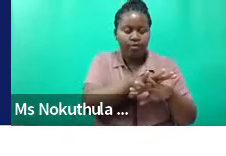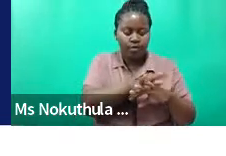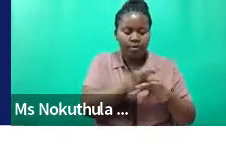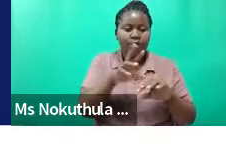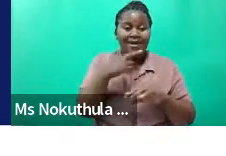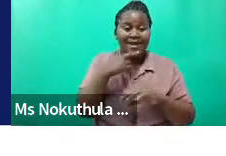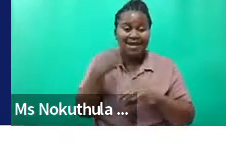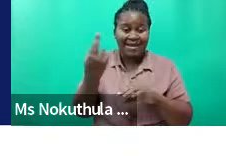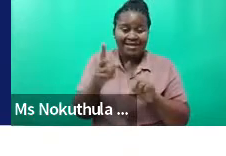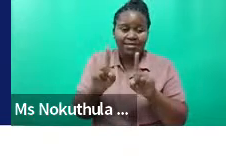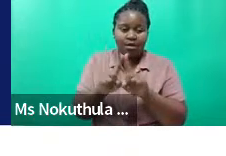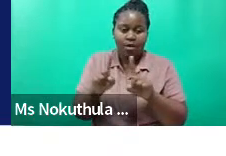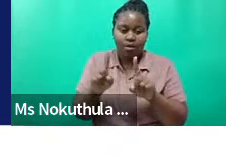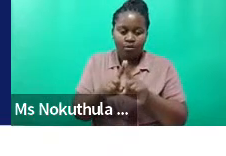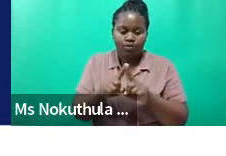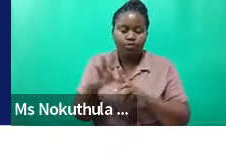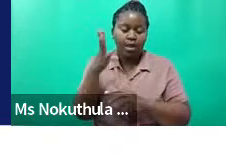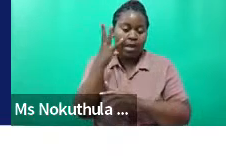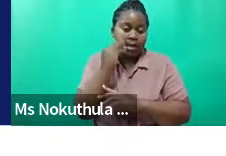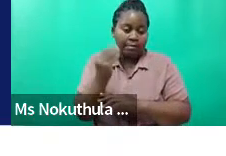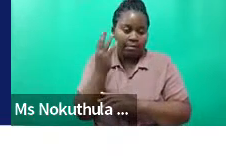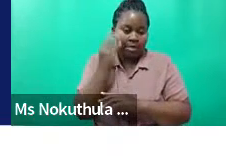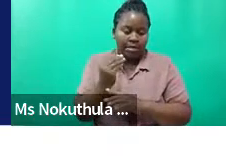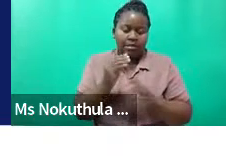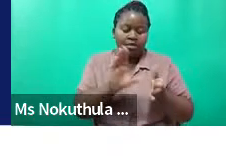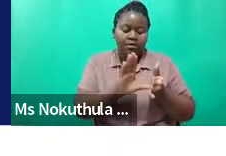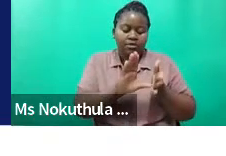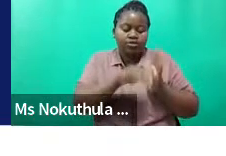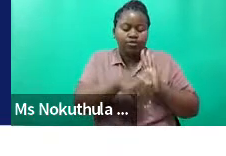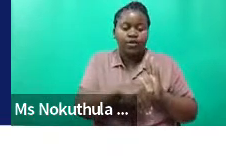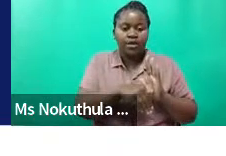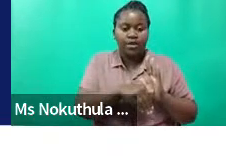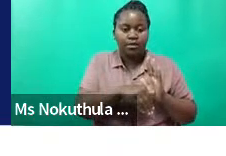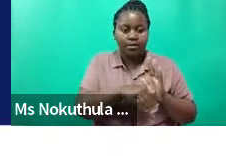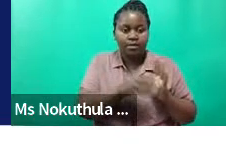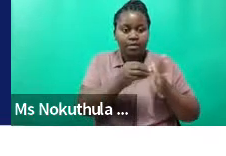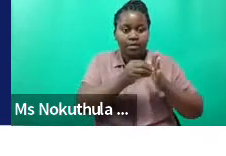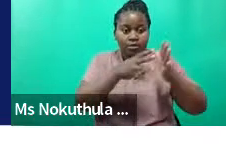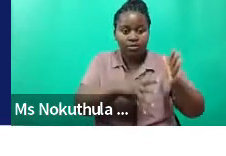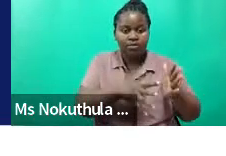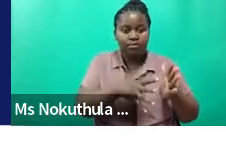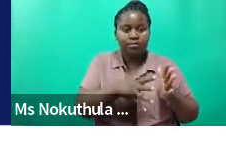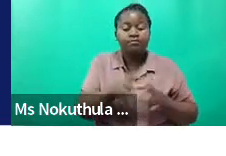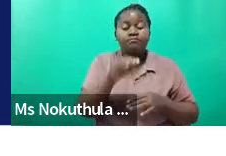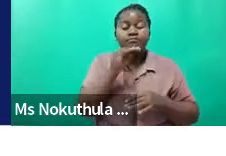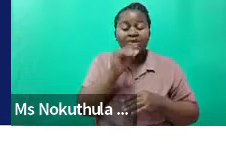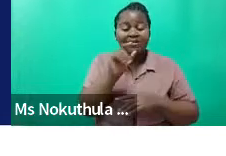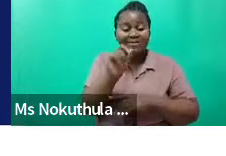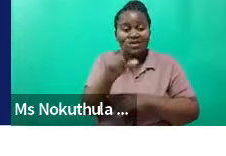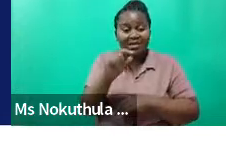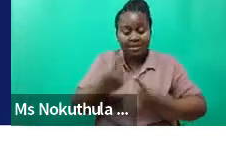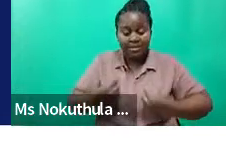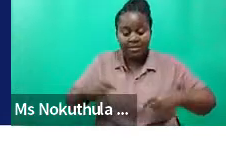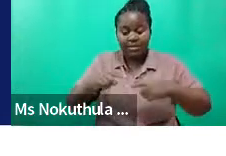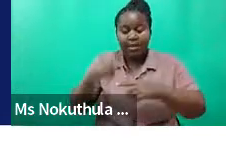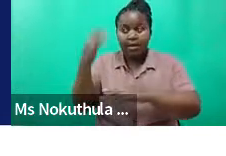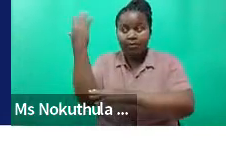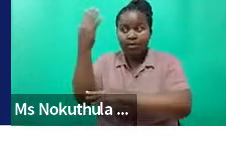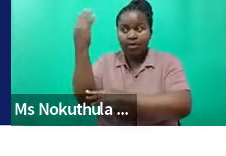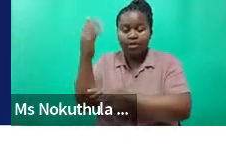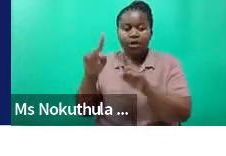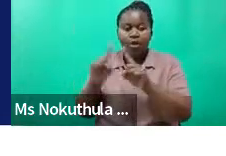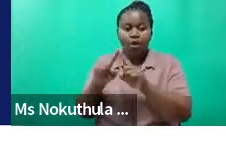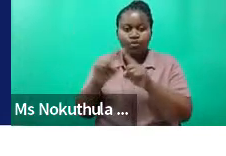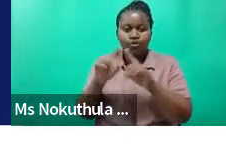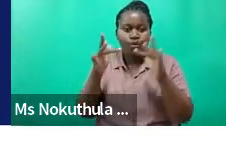lived experience of students with disabilities. And so, colleagues, that's our presentation, and these are our contact